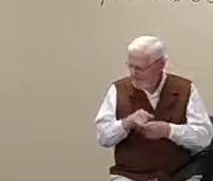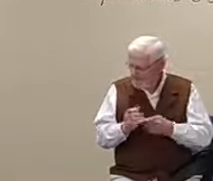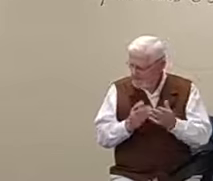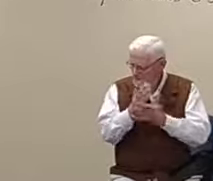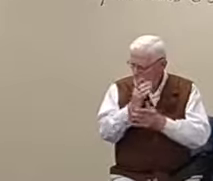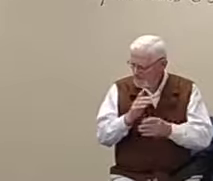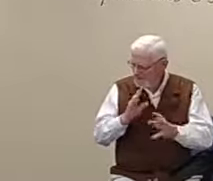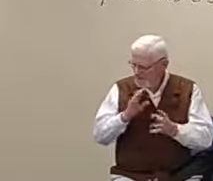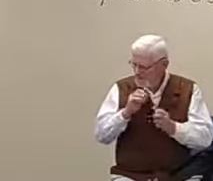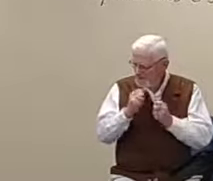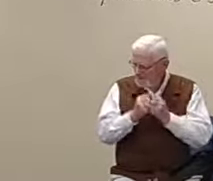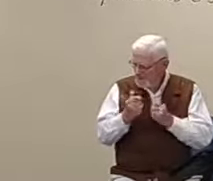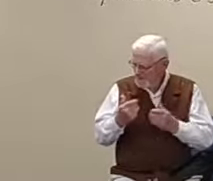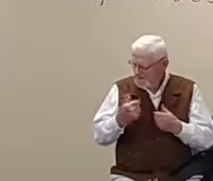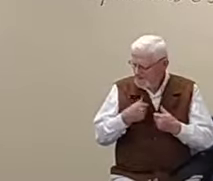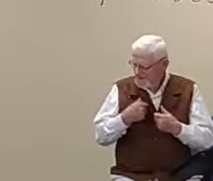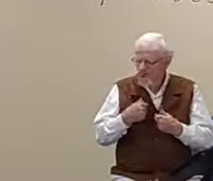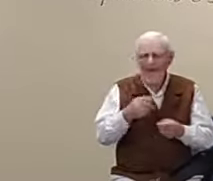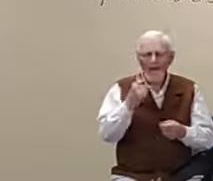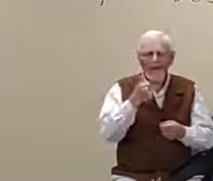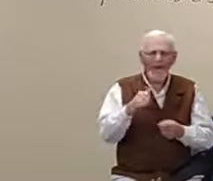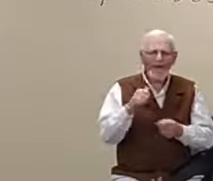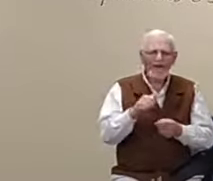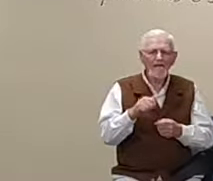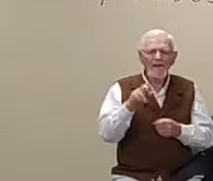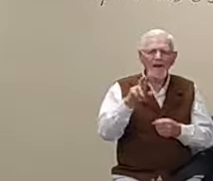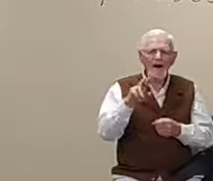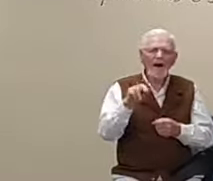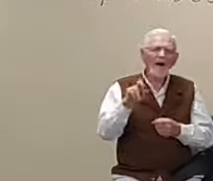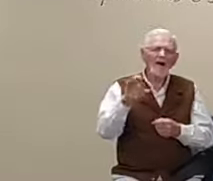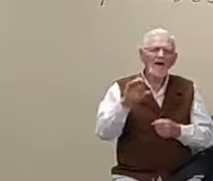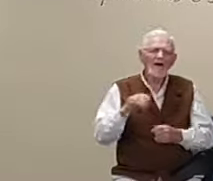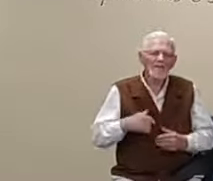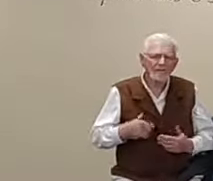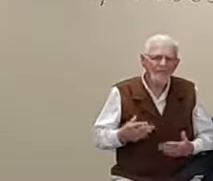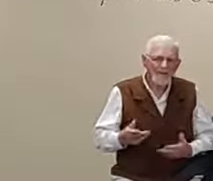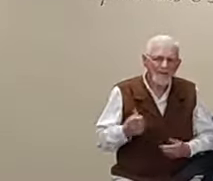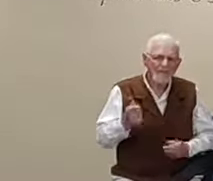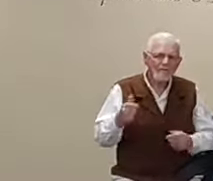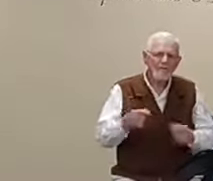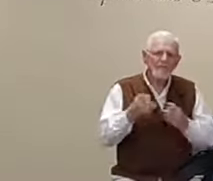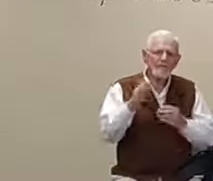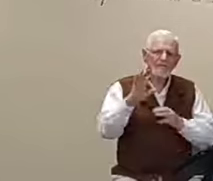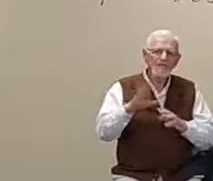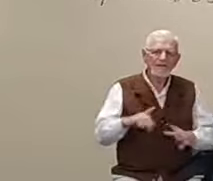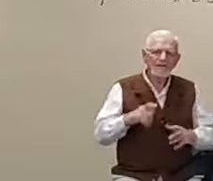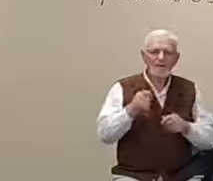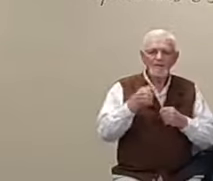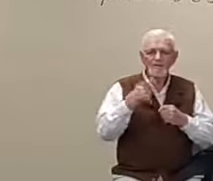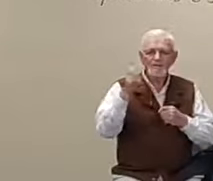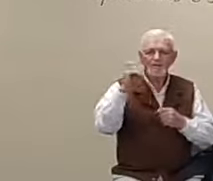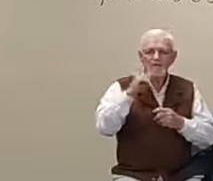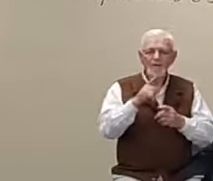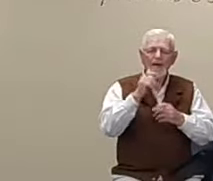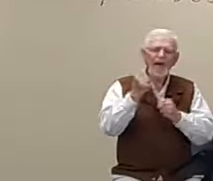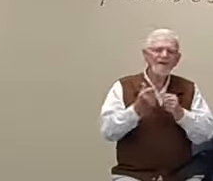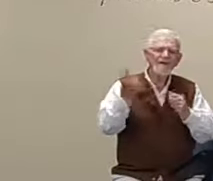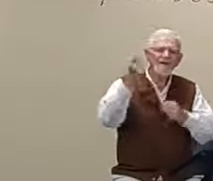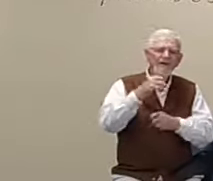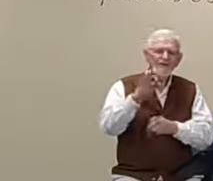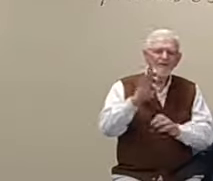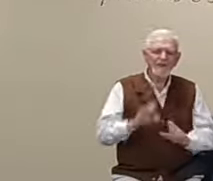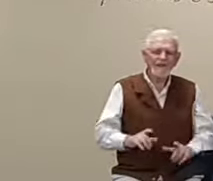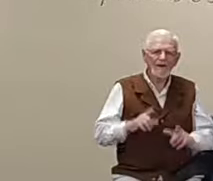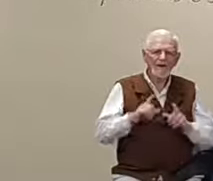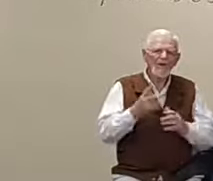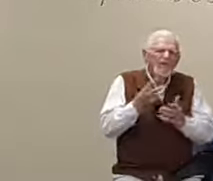talking about not having any unconfessed sin in your life, which that ought to be true of every day of your life. Amen? Amen. So what